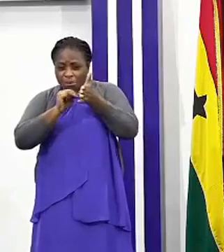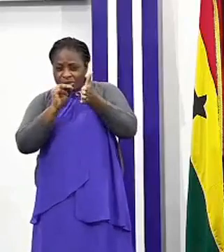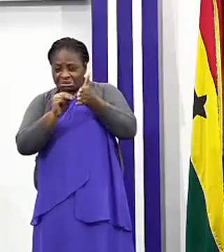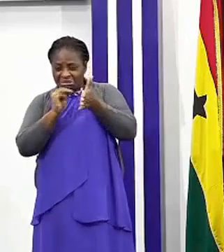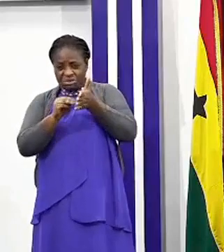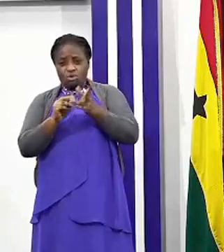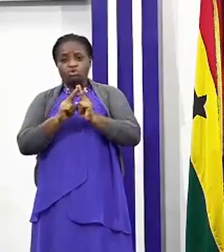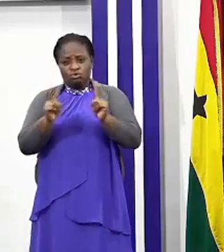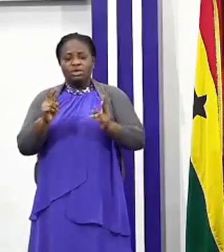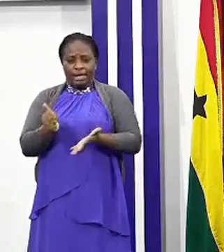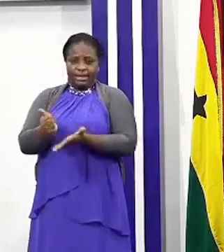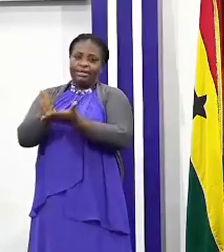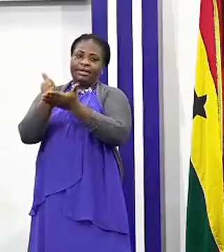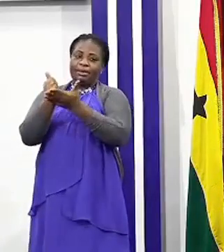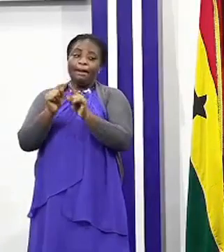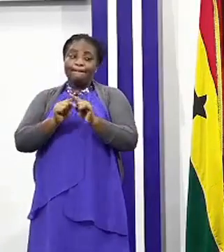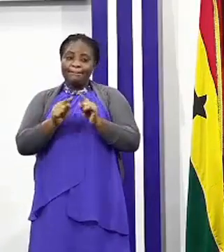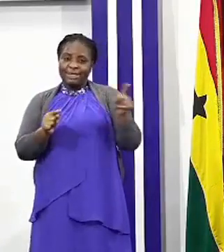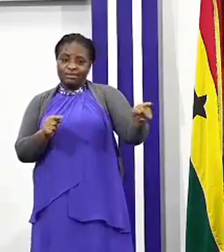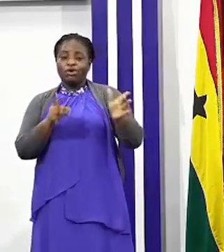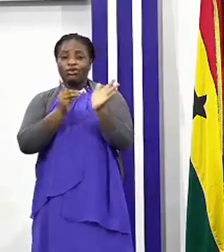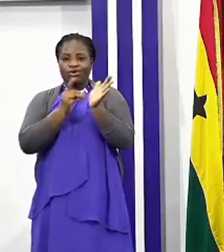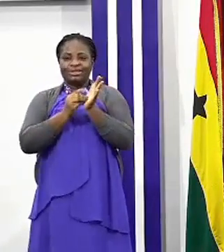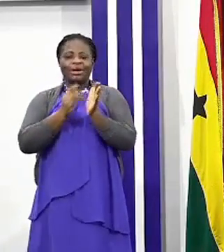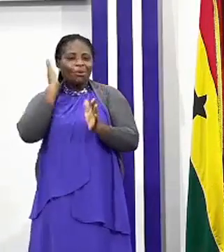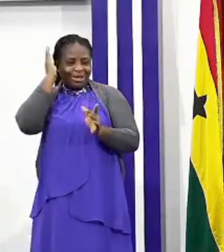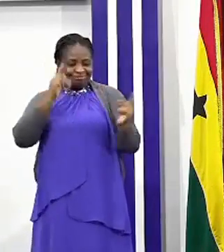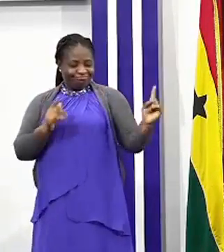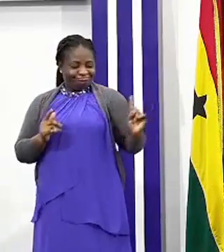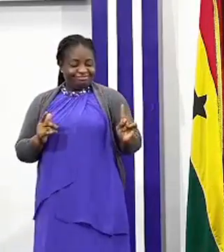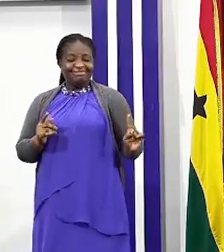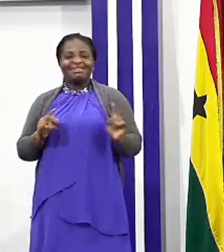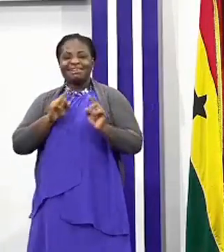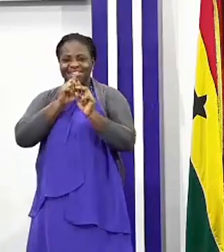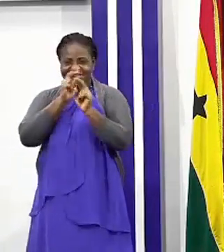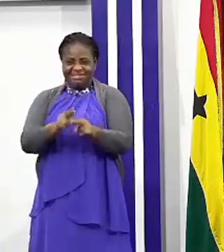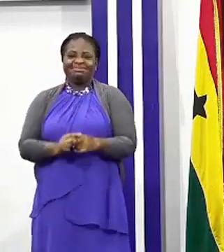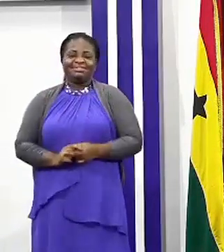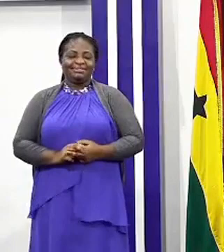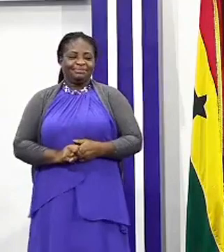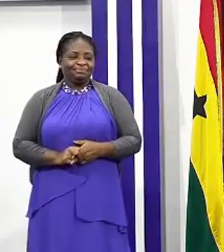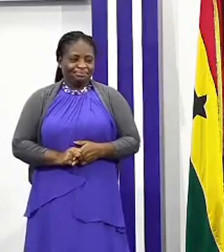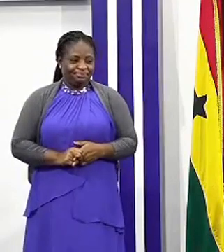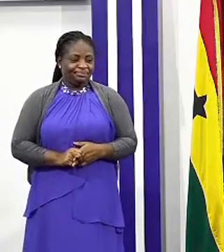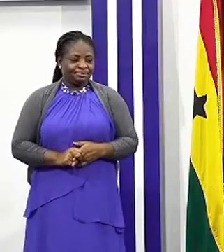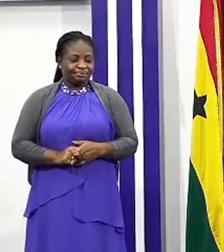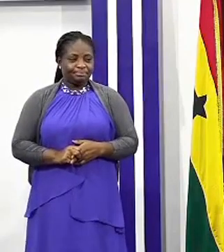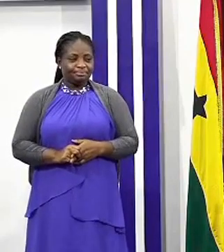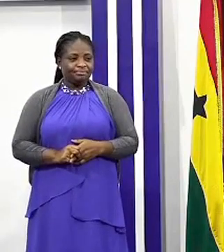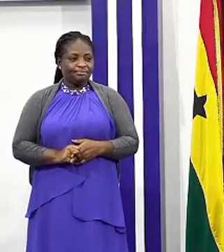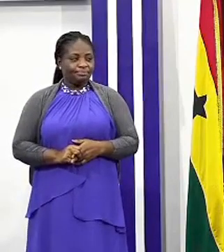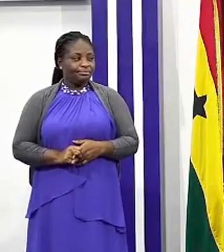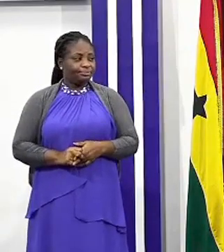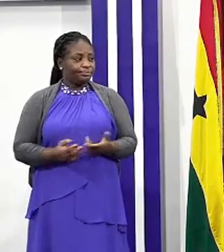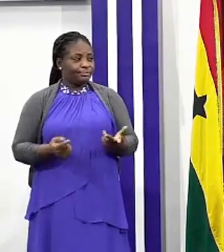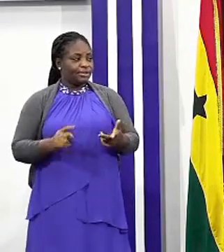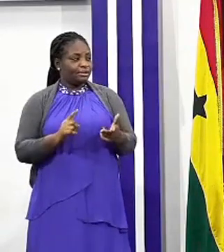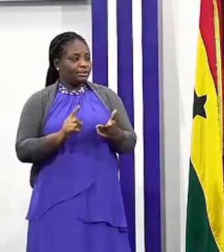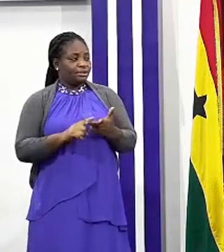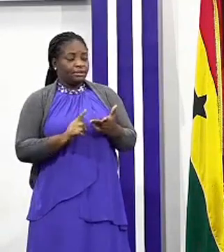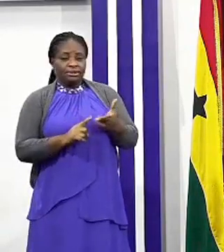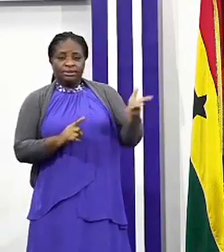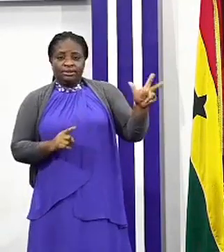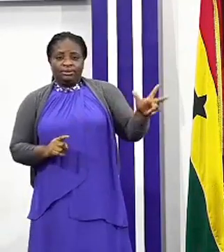be closed faster that way, but I'll let doctor respond to that specific question about the hospitals you mentioned. Yes, sir. TV3.